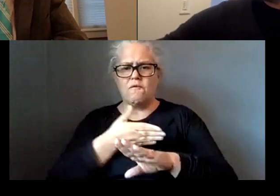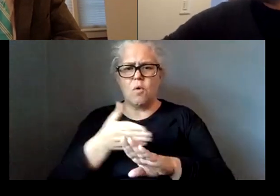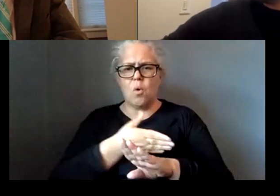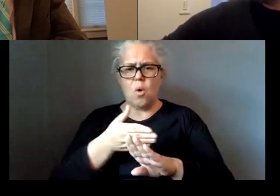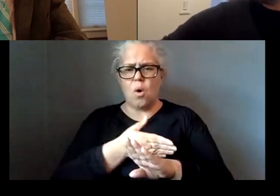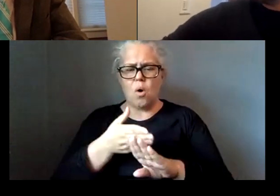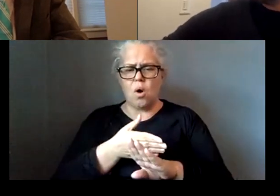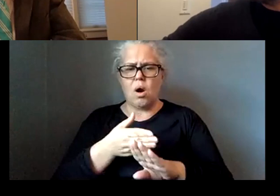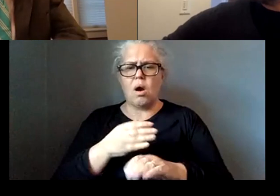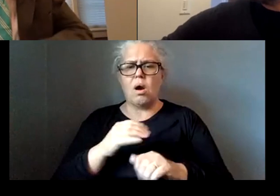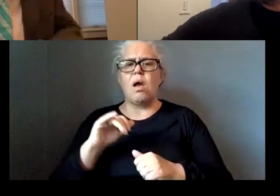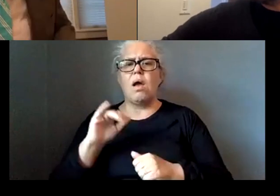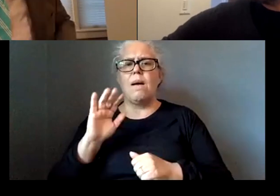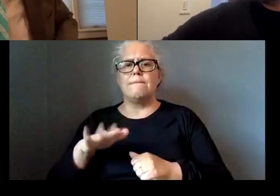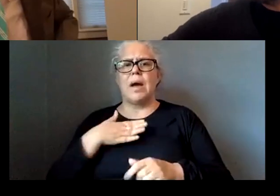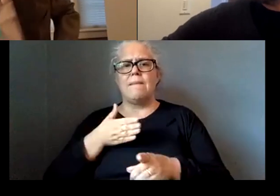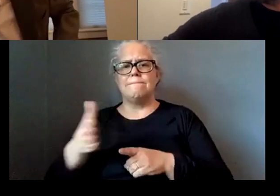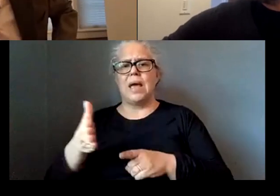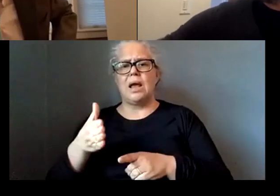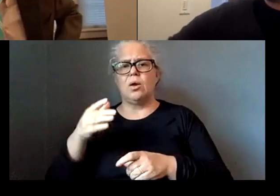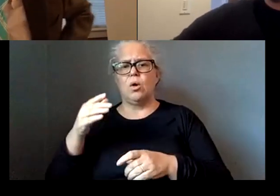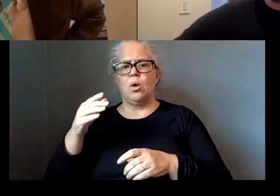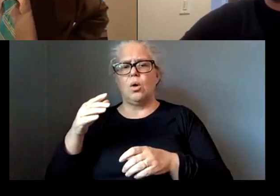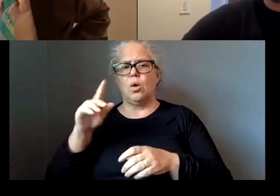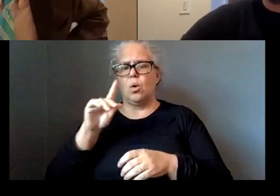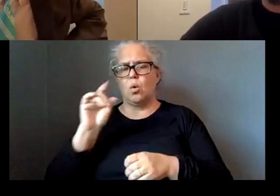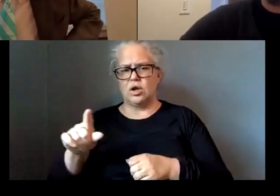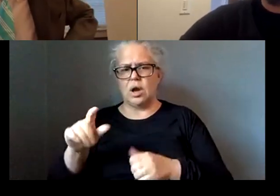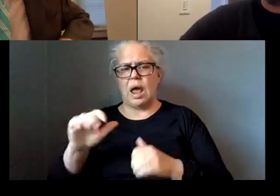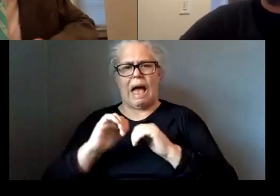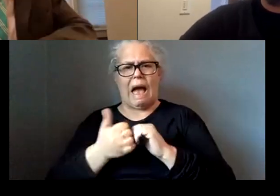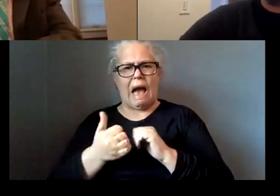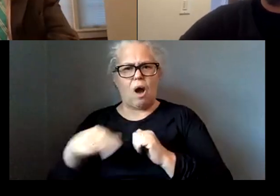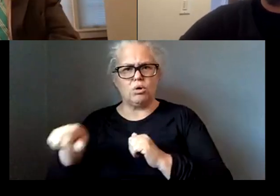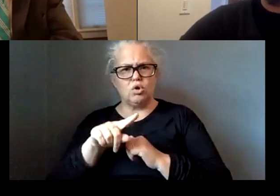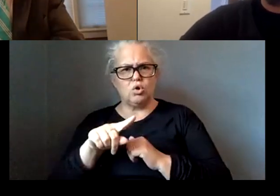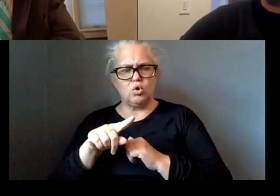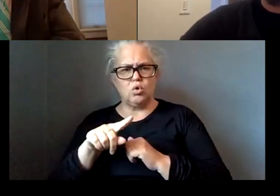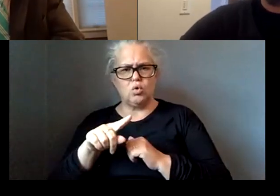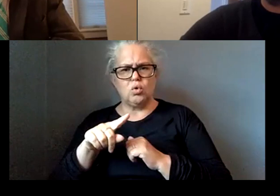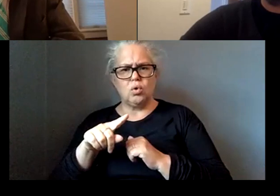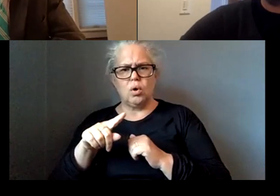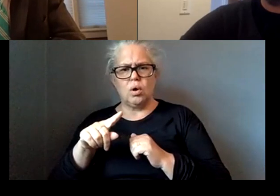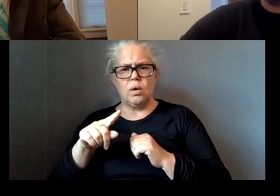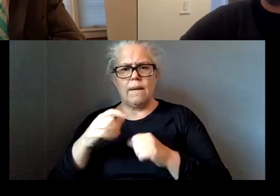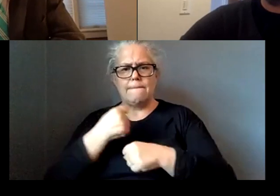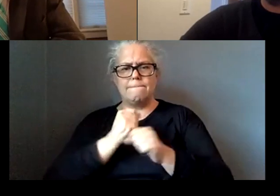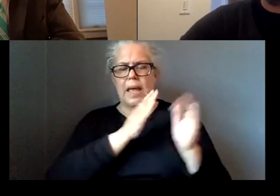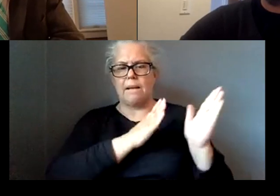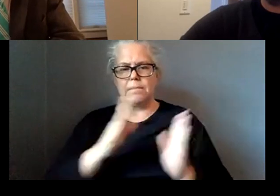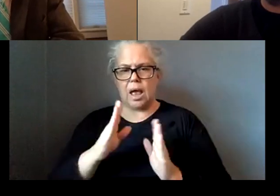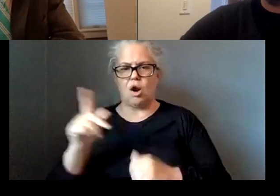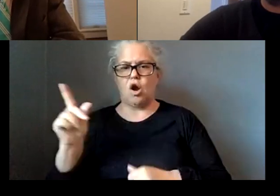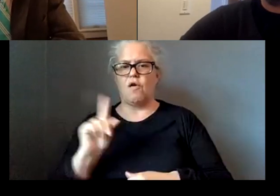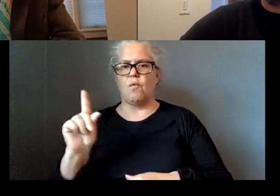leads to my main question of if you could share about how did you come up with the game plan of where you would go? I mean, it seems like